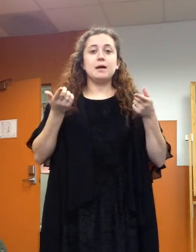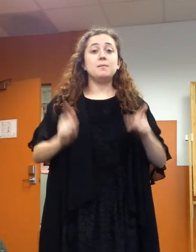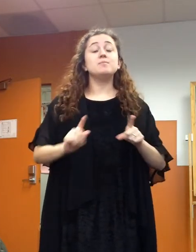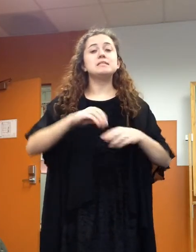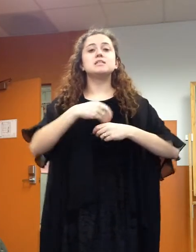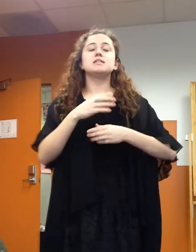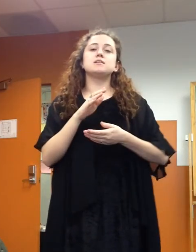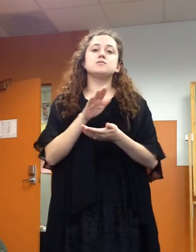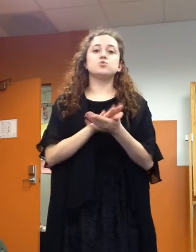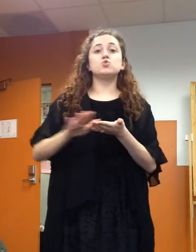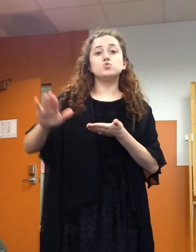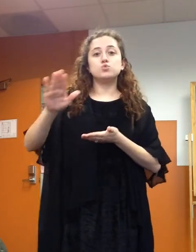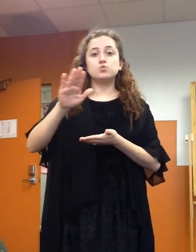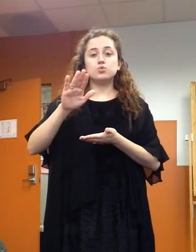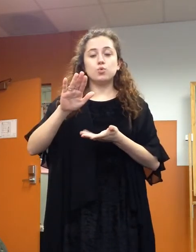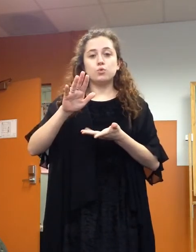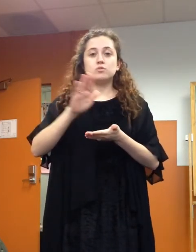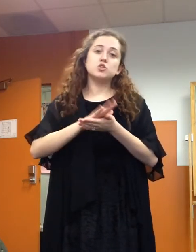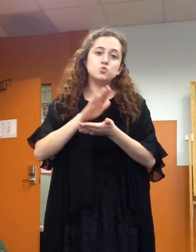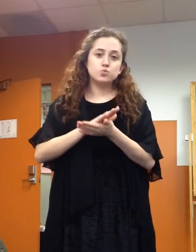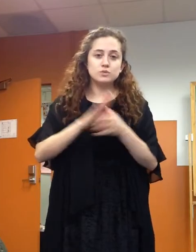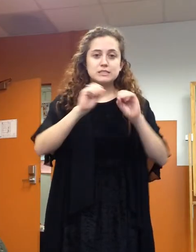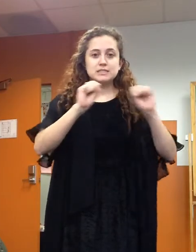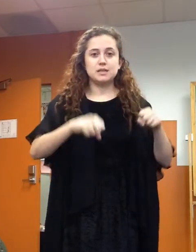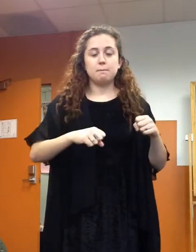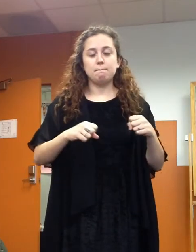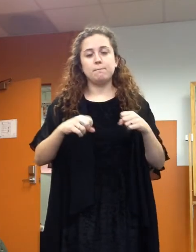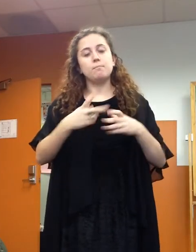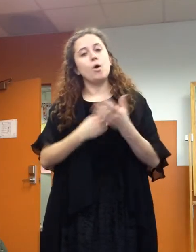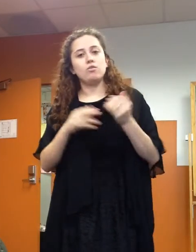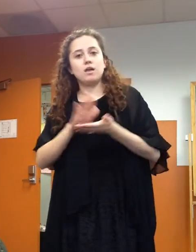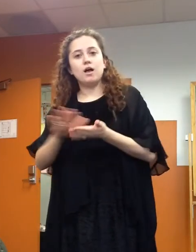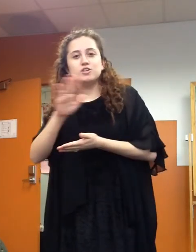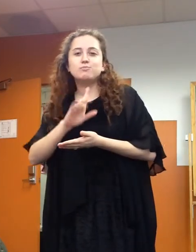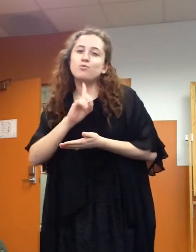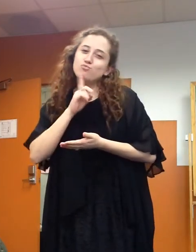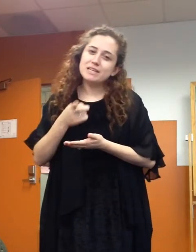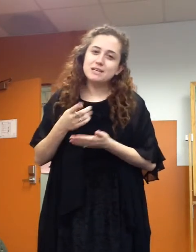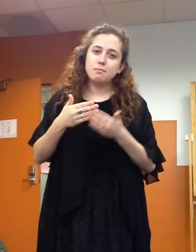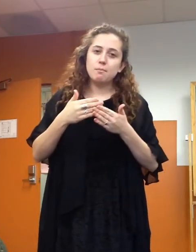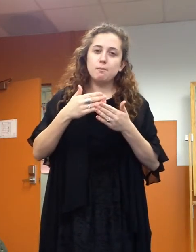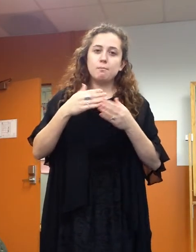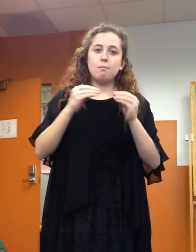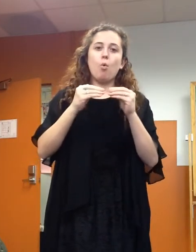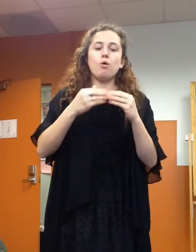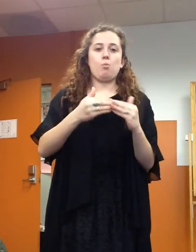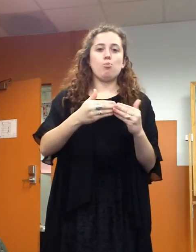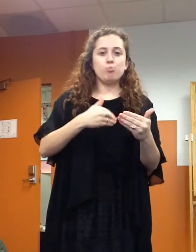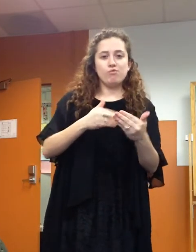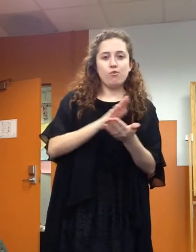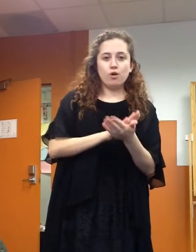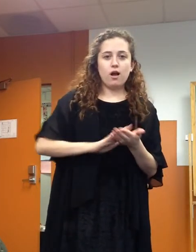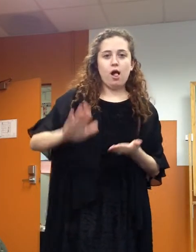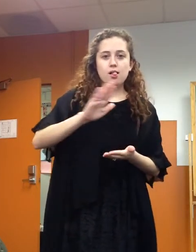both college but even more pre-college, it became understood that American history should be